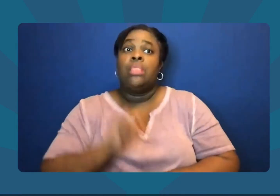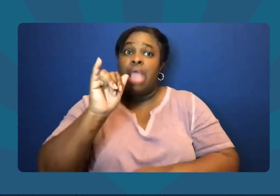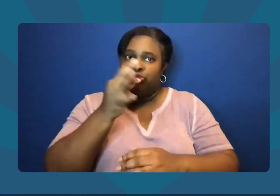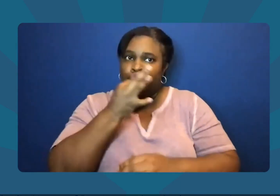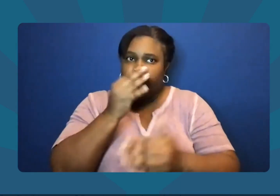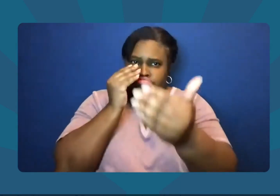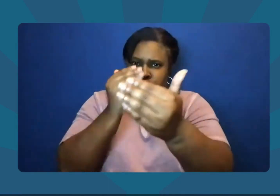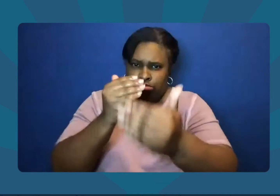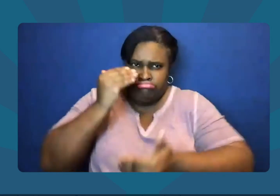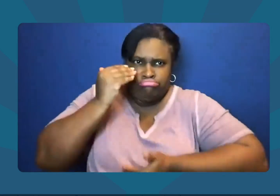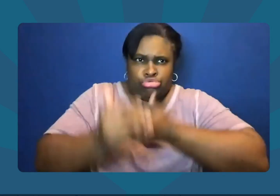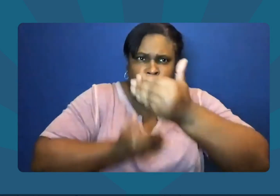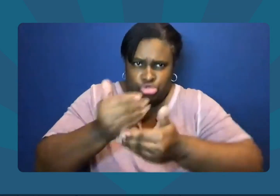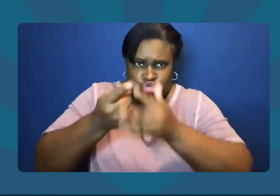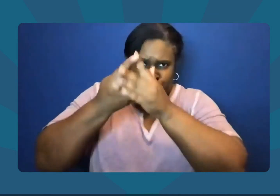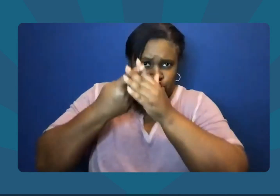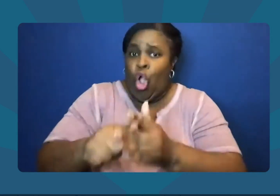in the upcoming session.